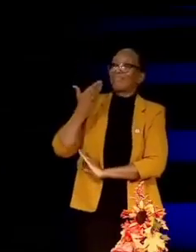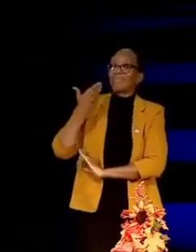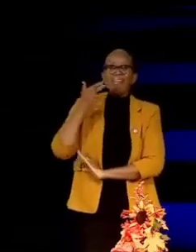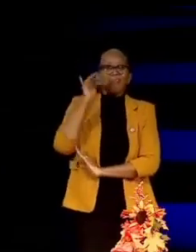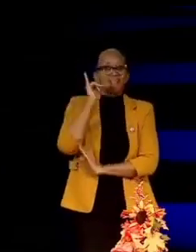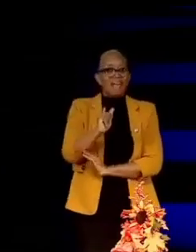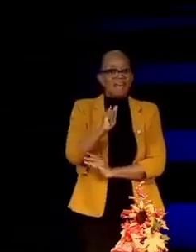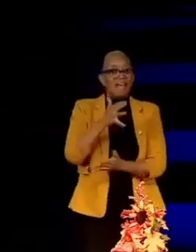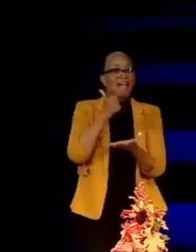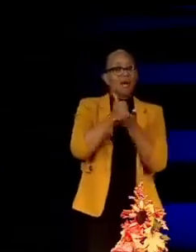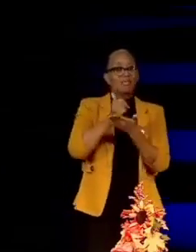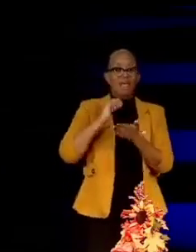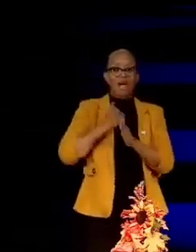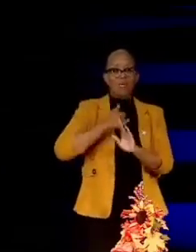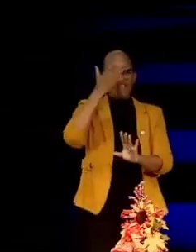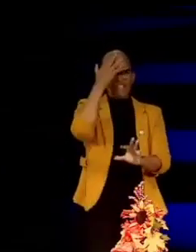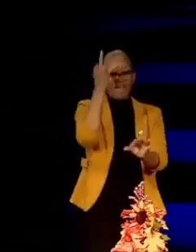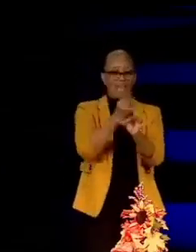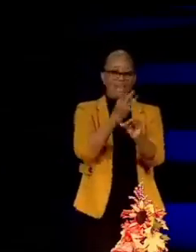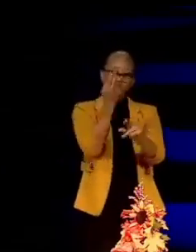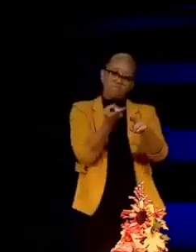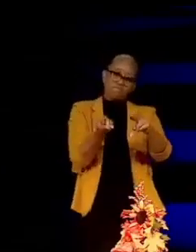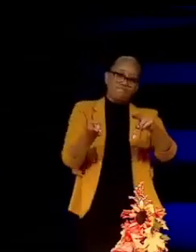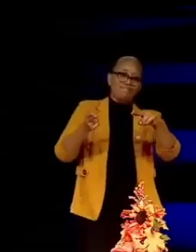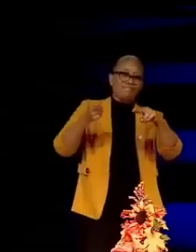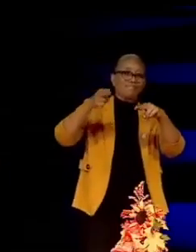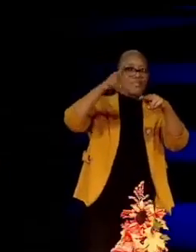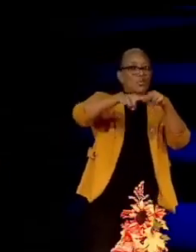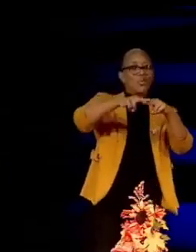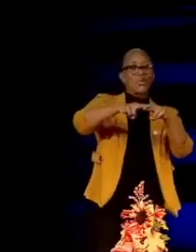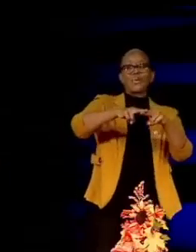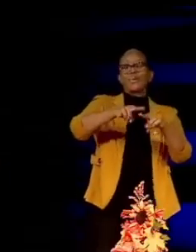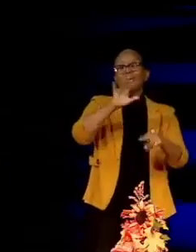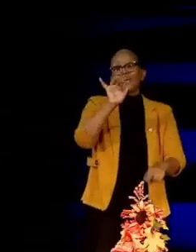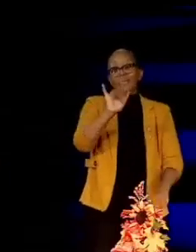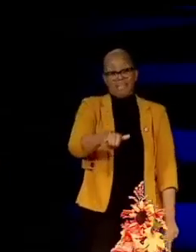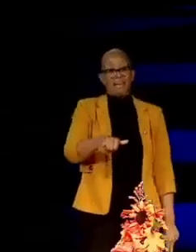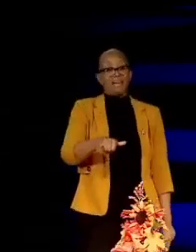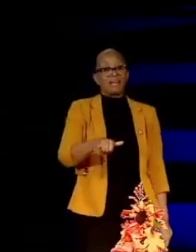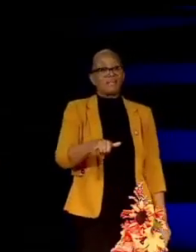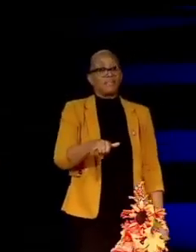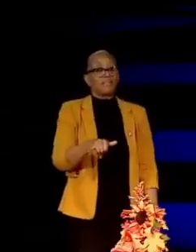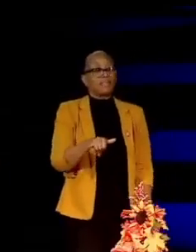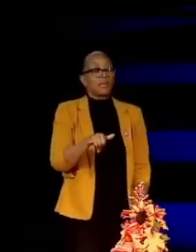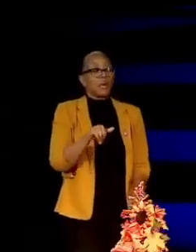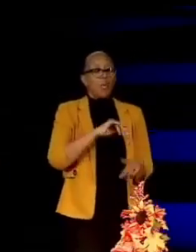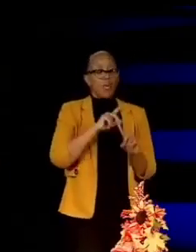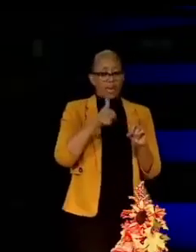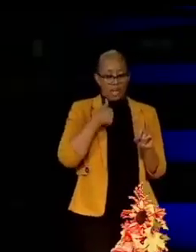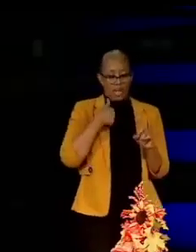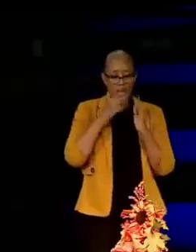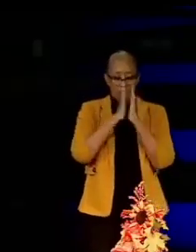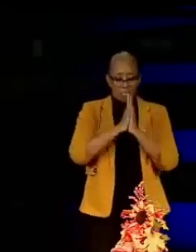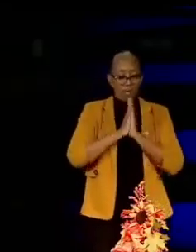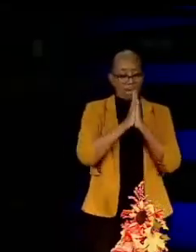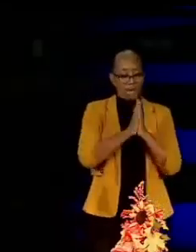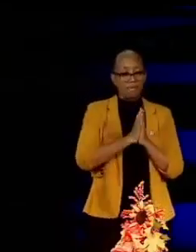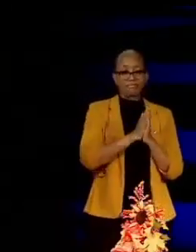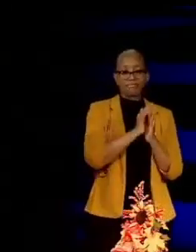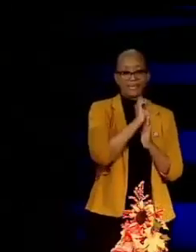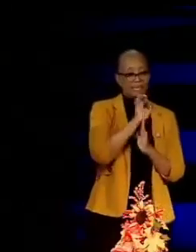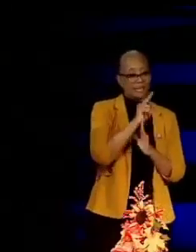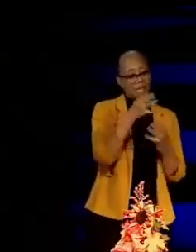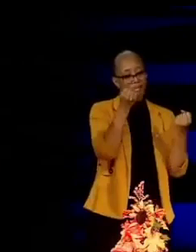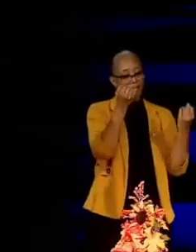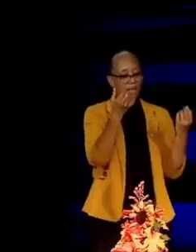faith supernaturally. Oh, I said a mouthful right there. Listen, when I'm praying in the natural, I